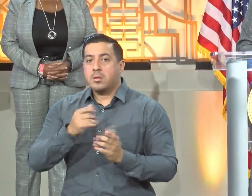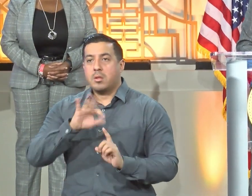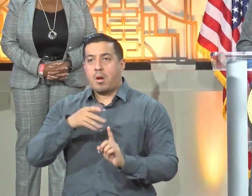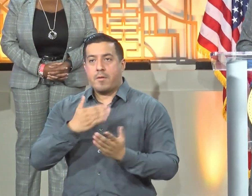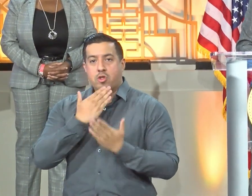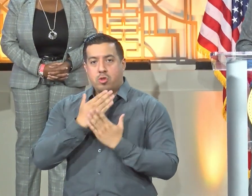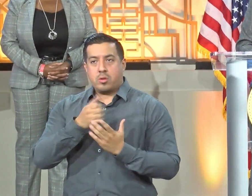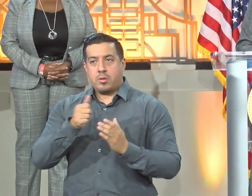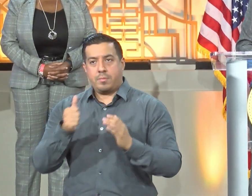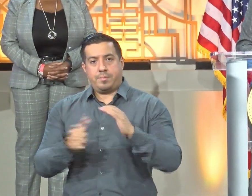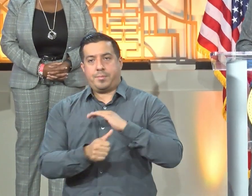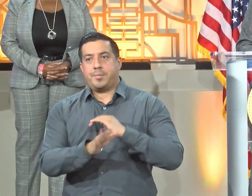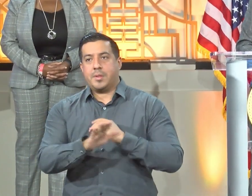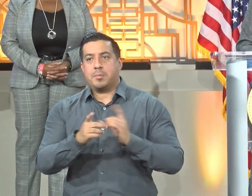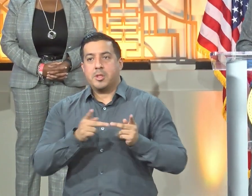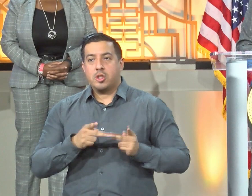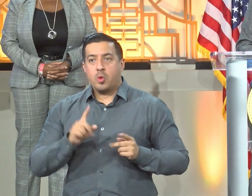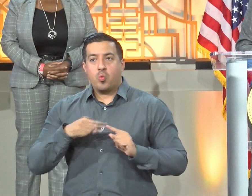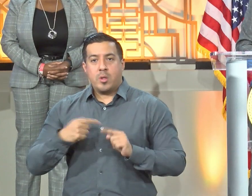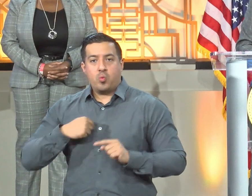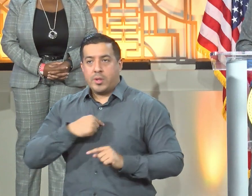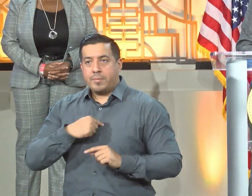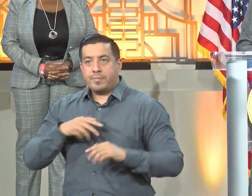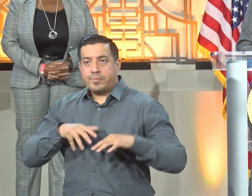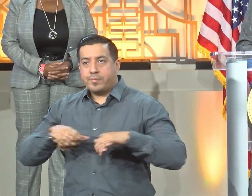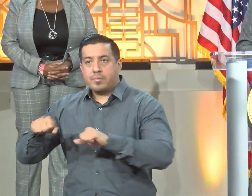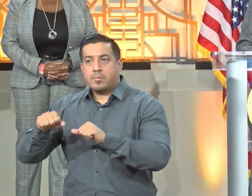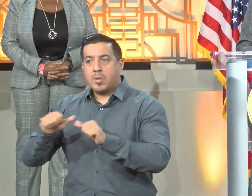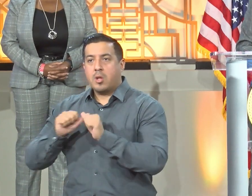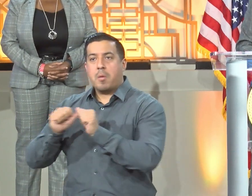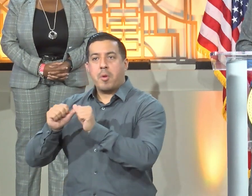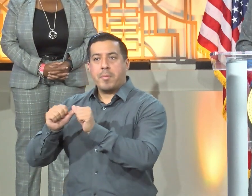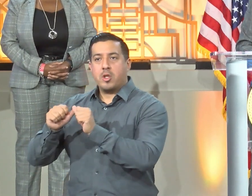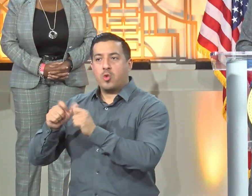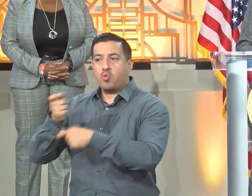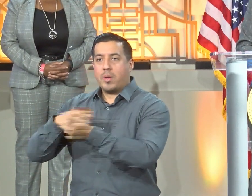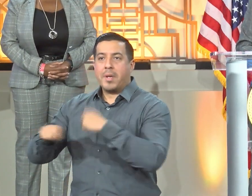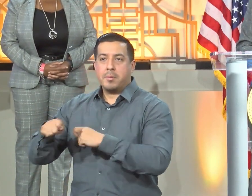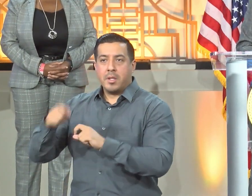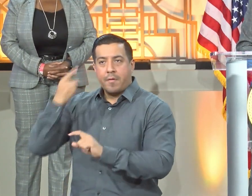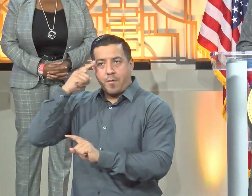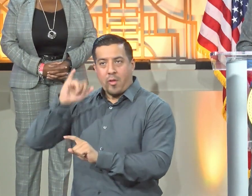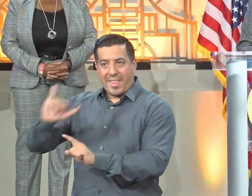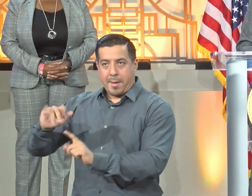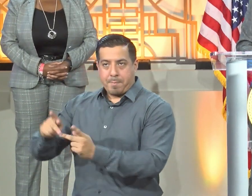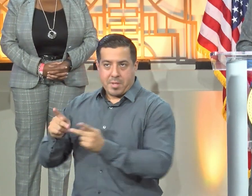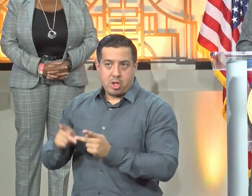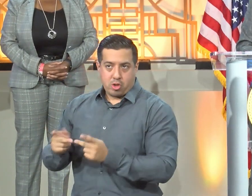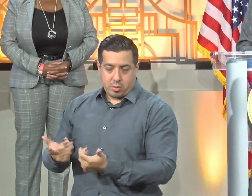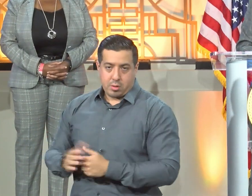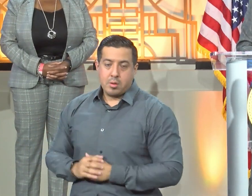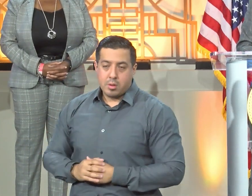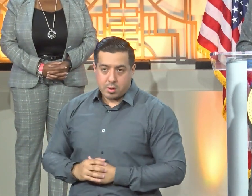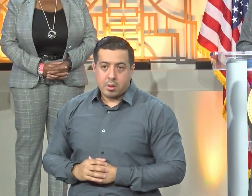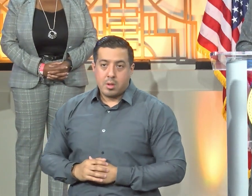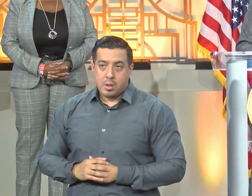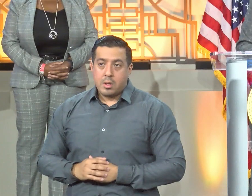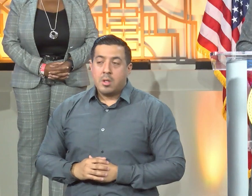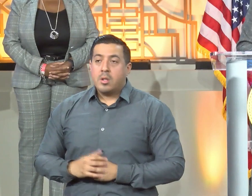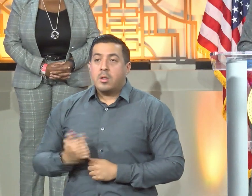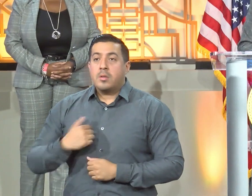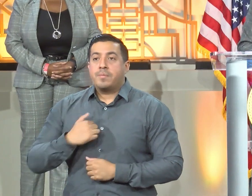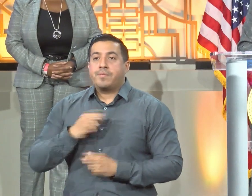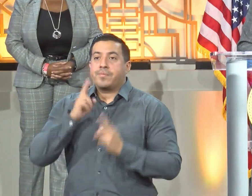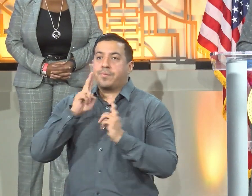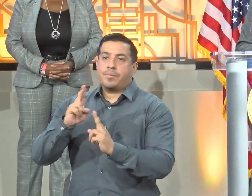interim position while we undertake a permanent replacement for the position. I've had the